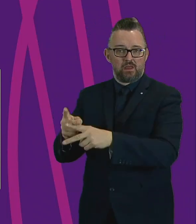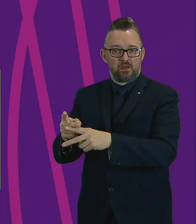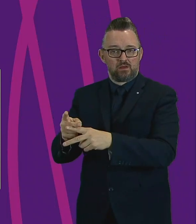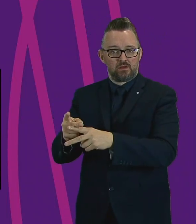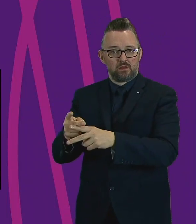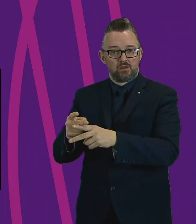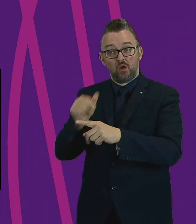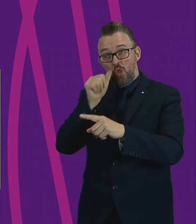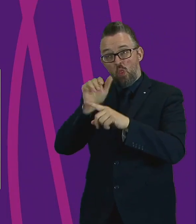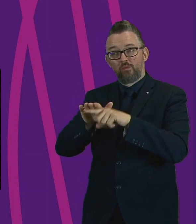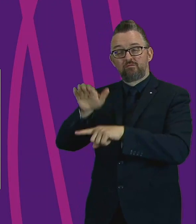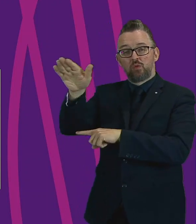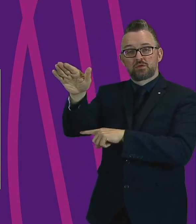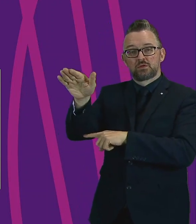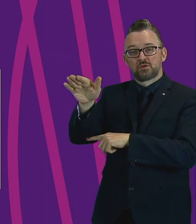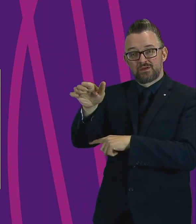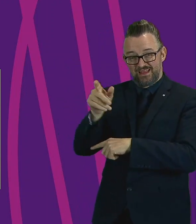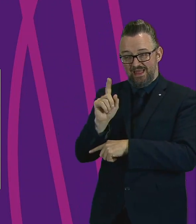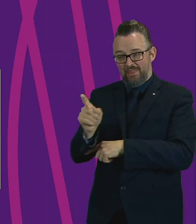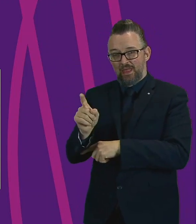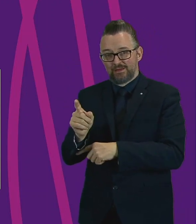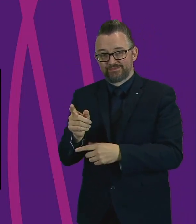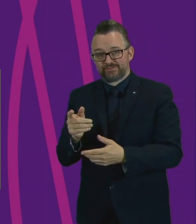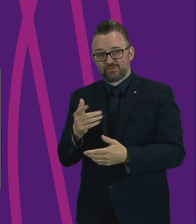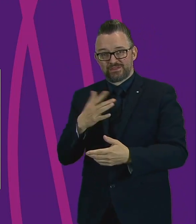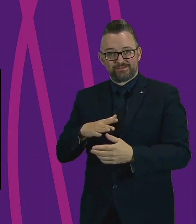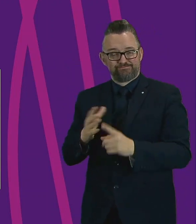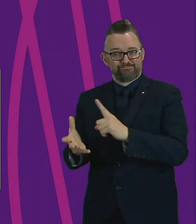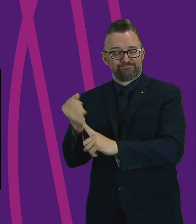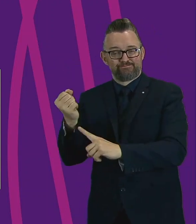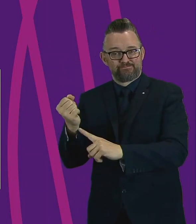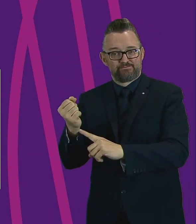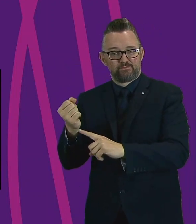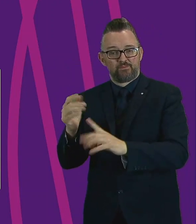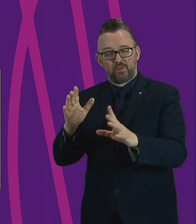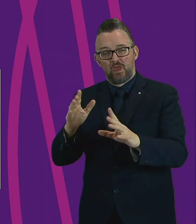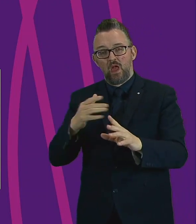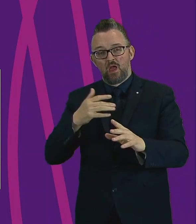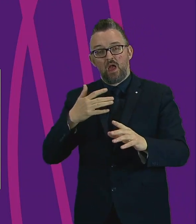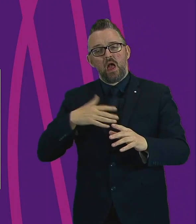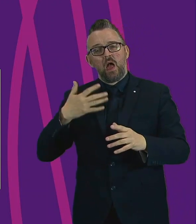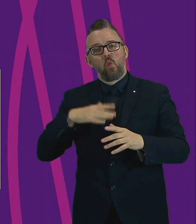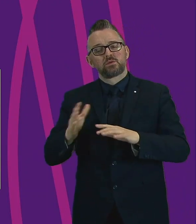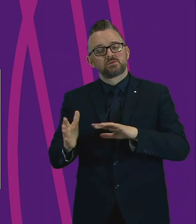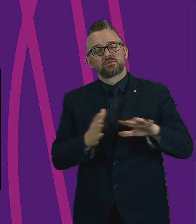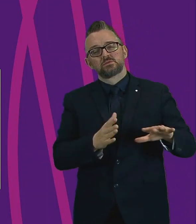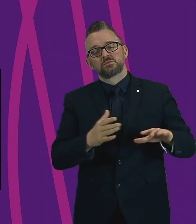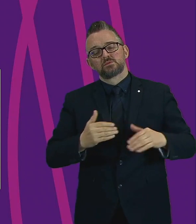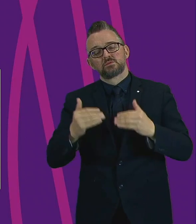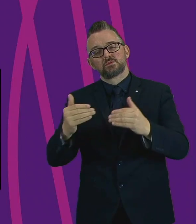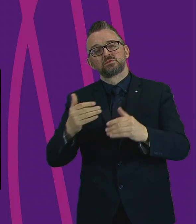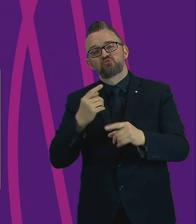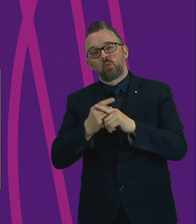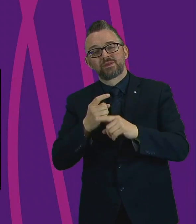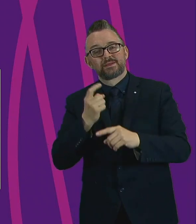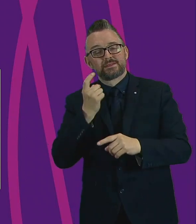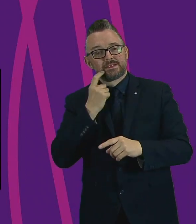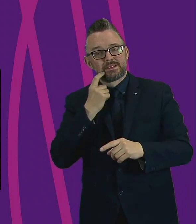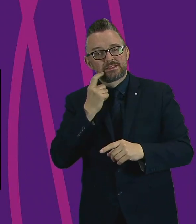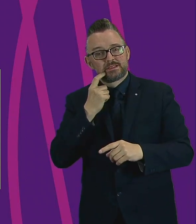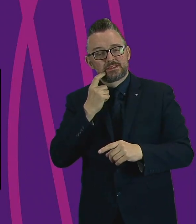forward, we must use that opportunity. I want to go into dentistry. I know others have touched on that as well, and I do welcome the Cabinet